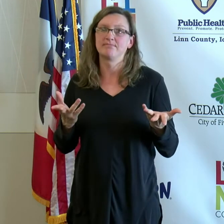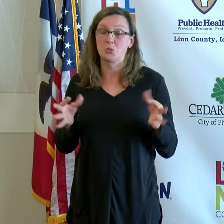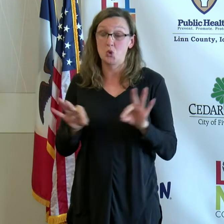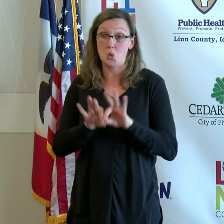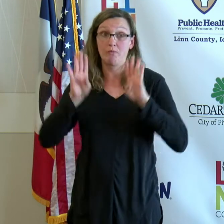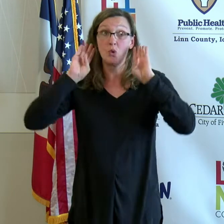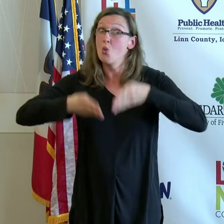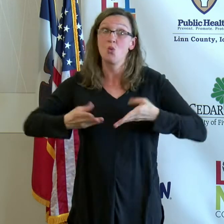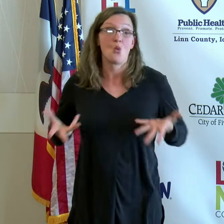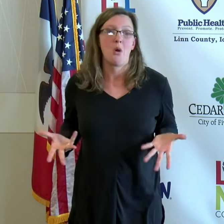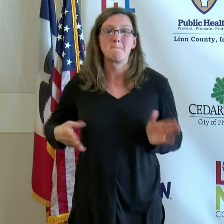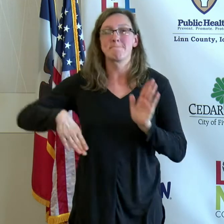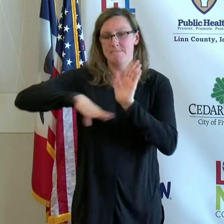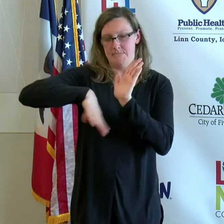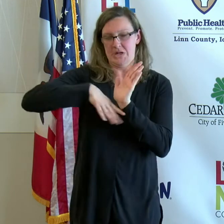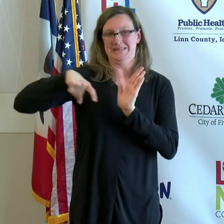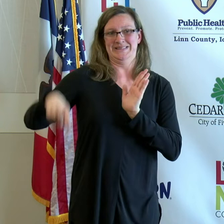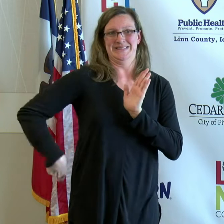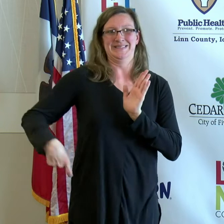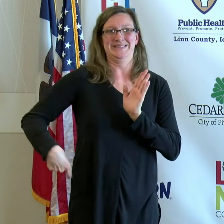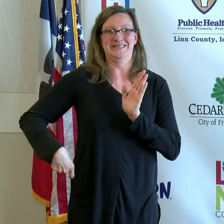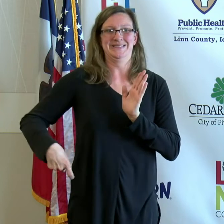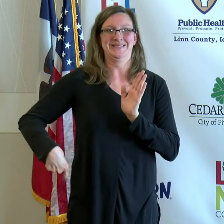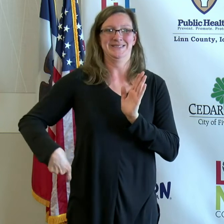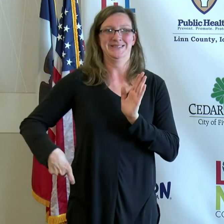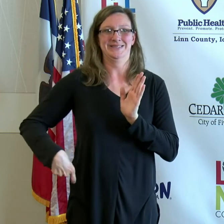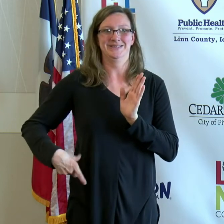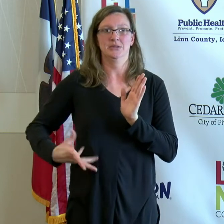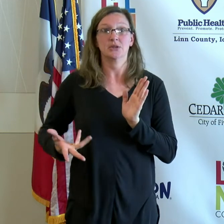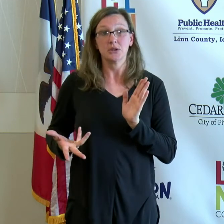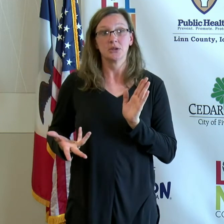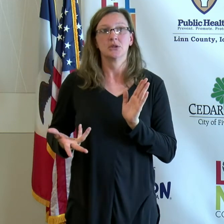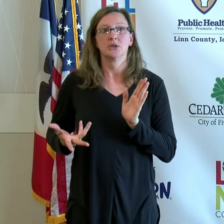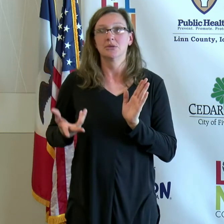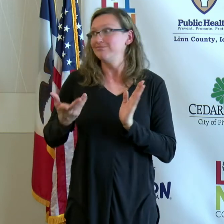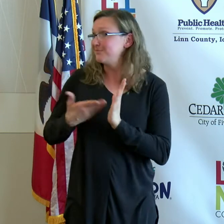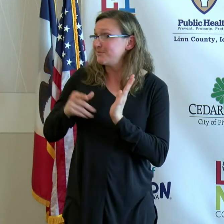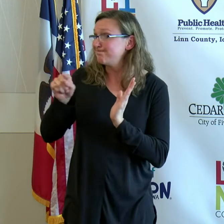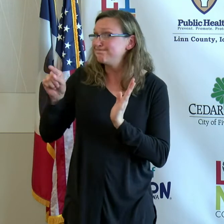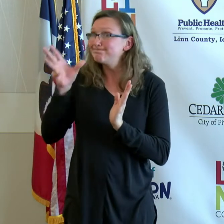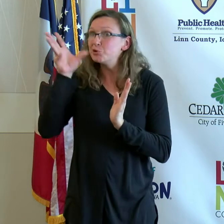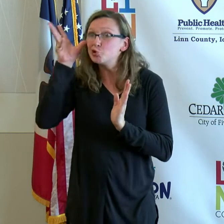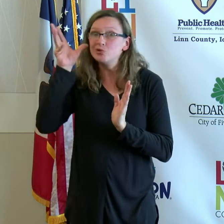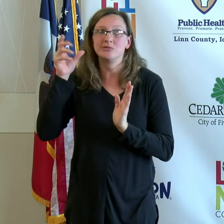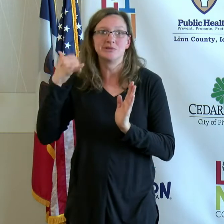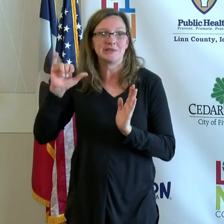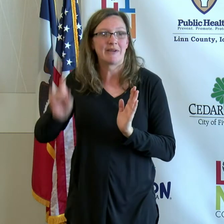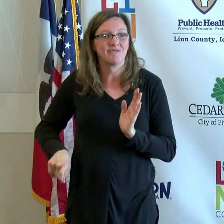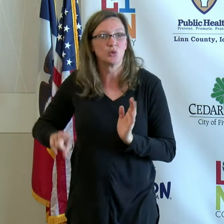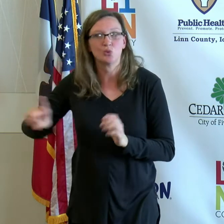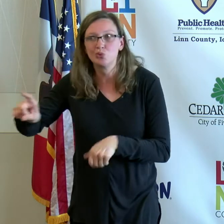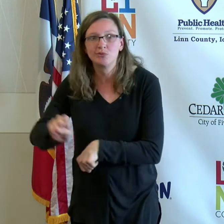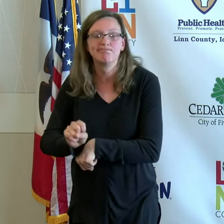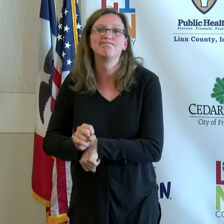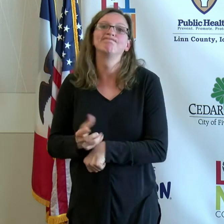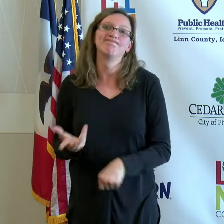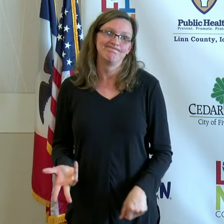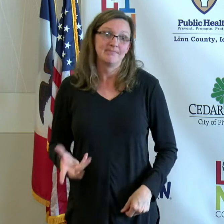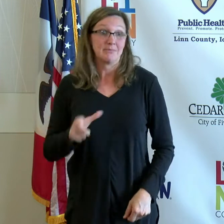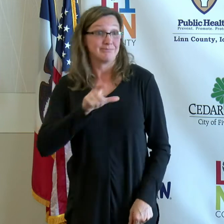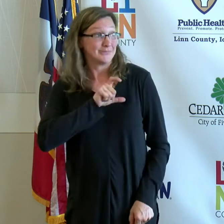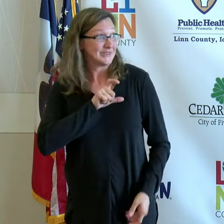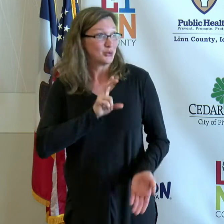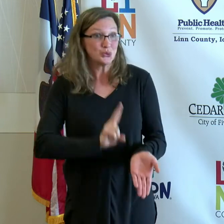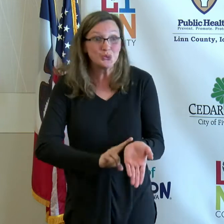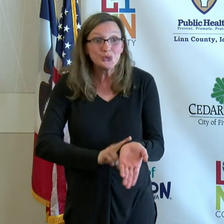working, reaching out to those in crisis to safely divert from law enforcement and from emergency rooms, keeping child